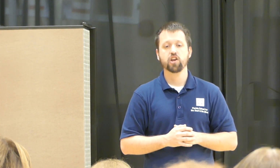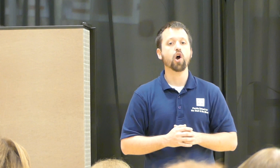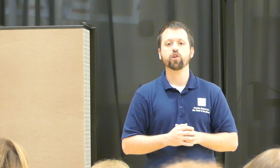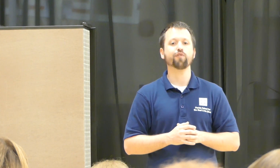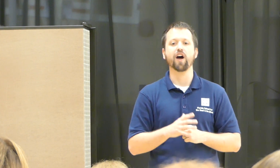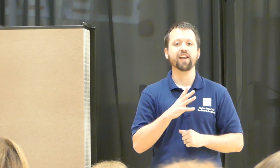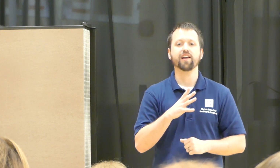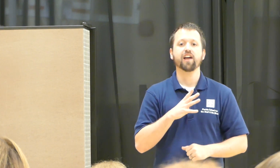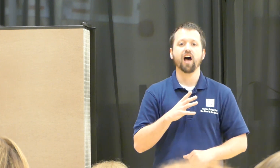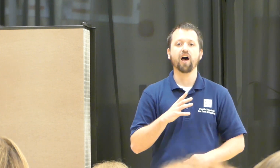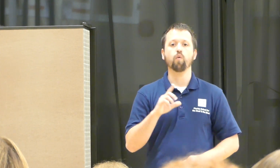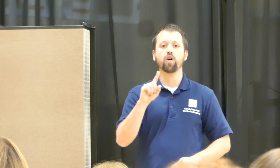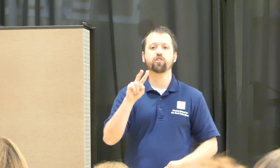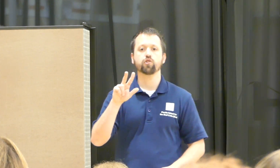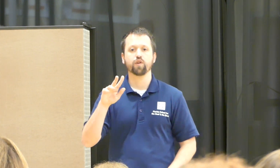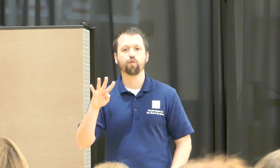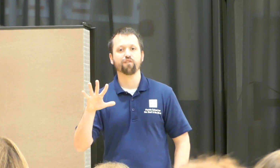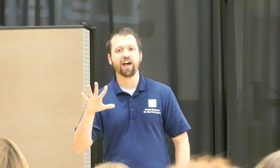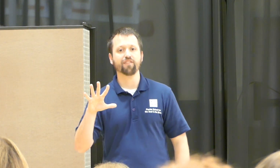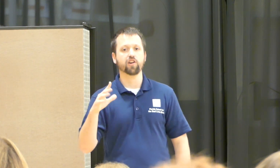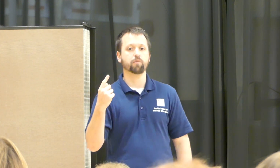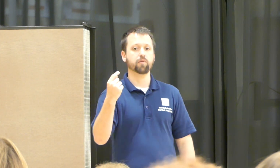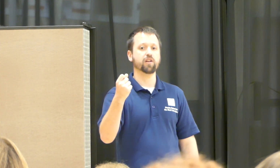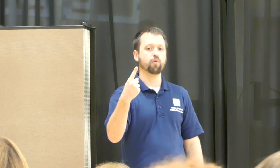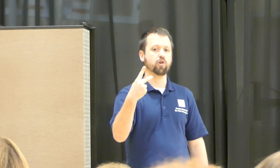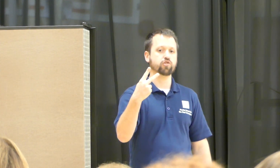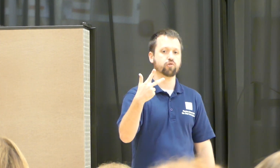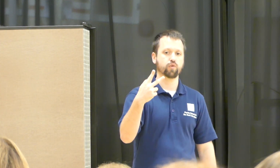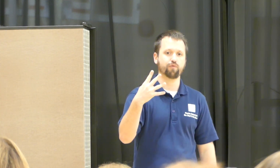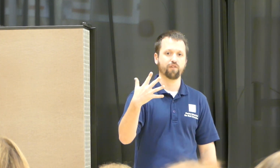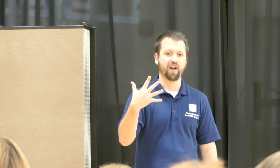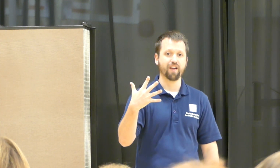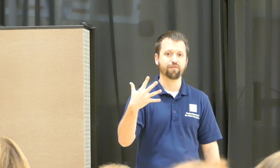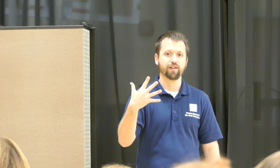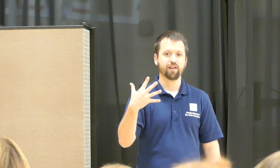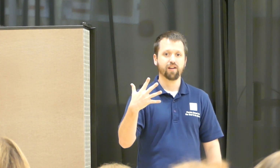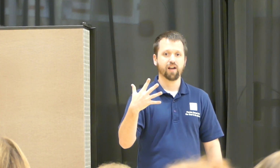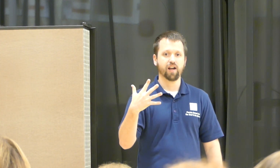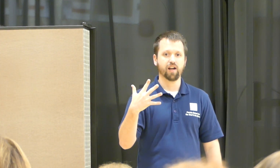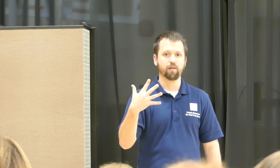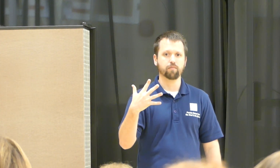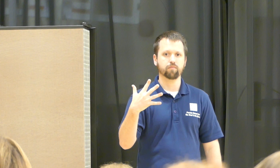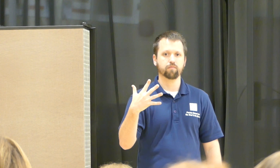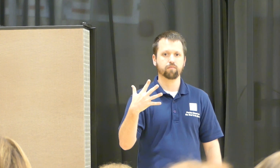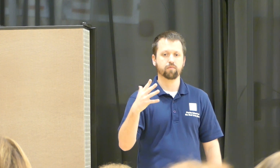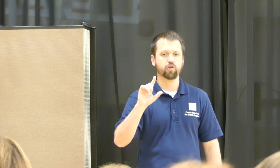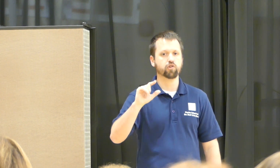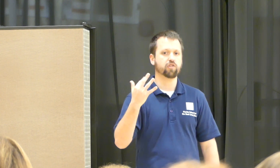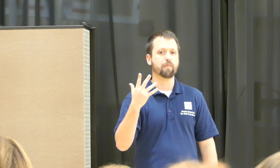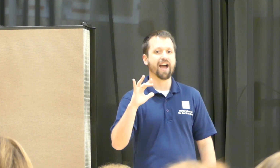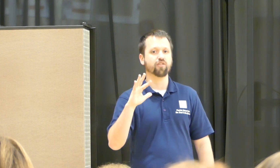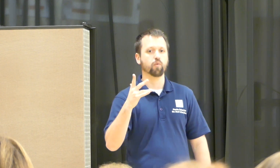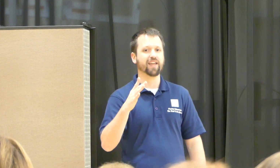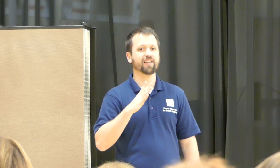No, you're fine. 1, 2, 3, 4, 5. You know, 1, 2, 3, 4, 5. You can do them either way. It's